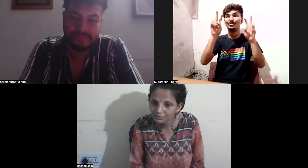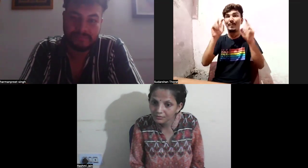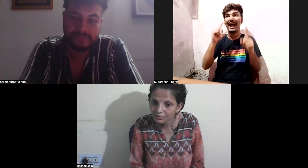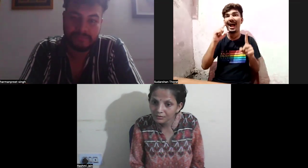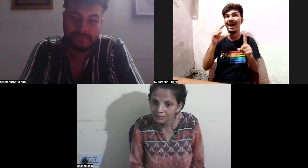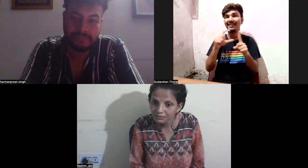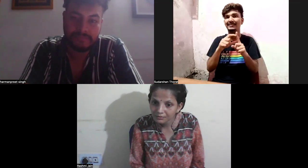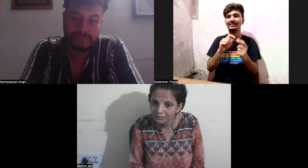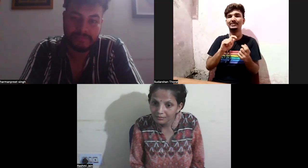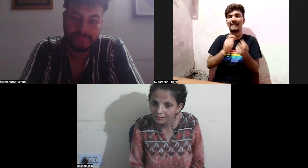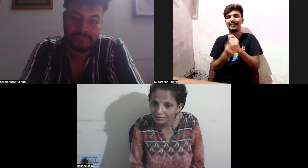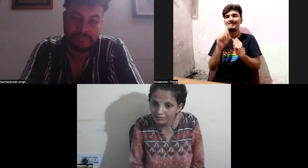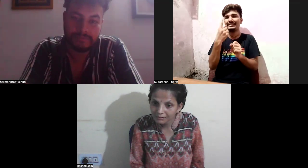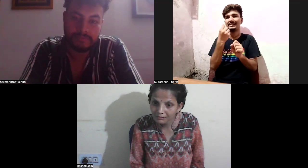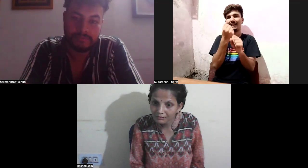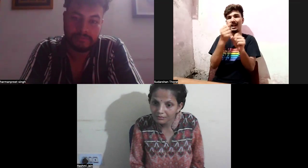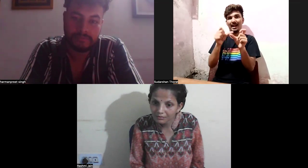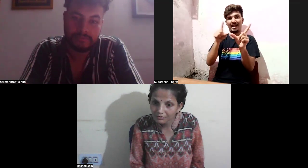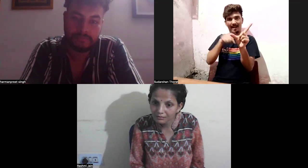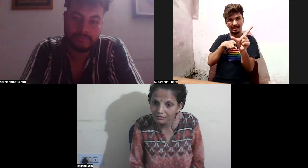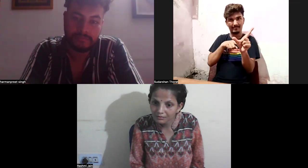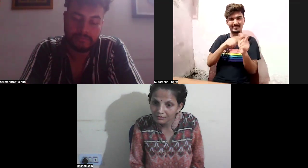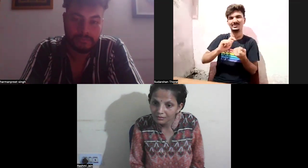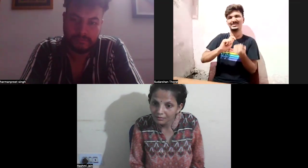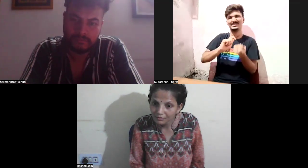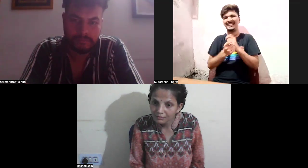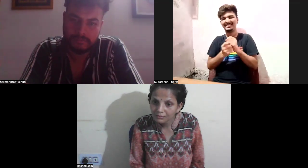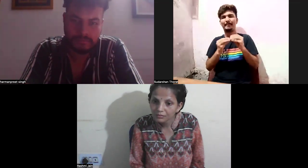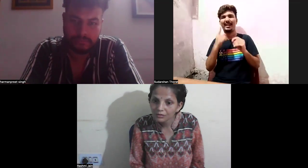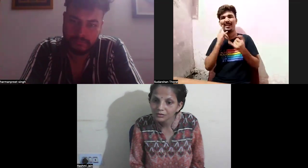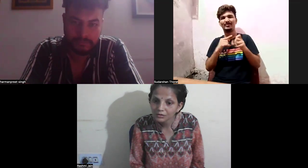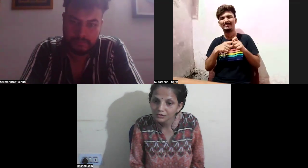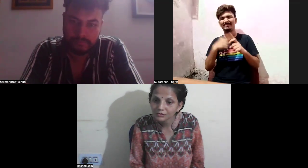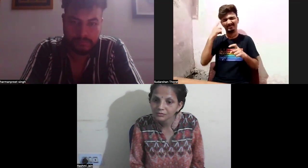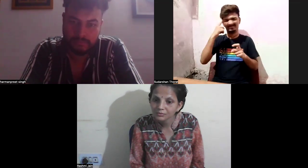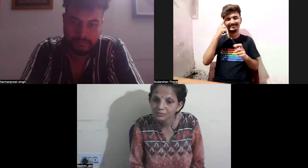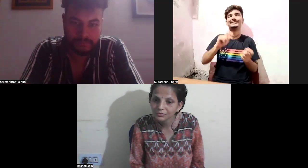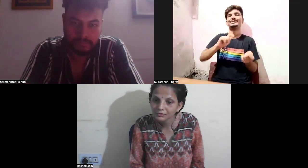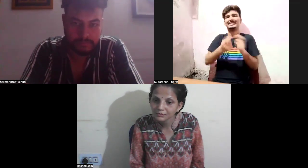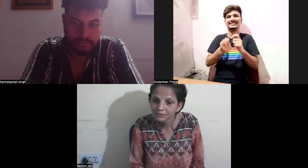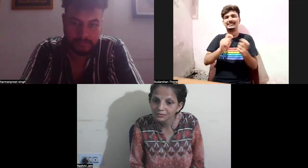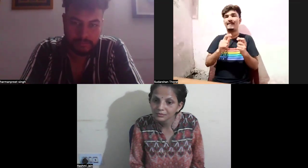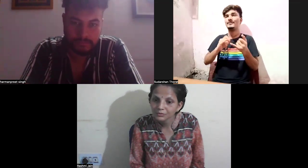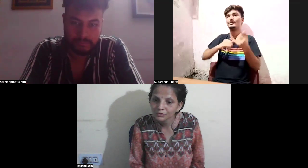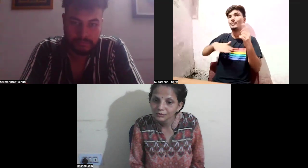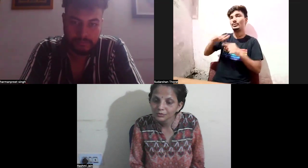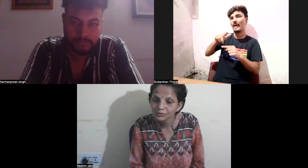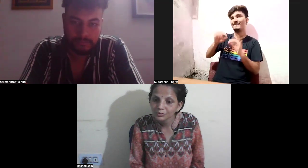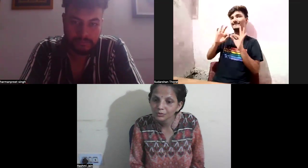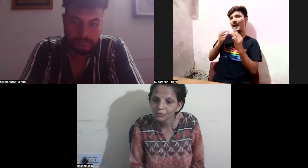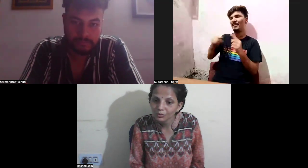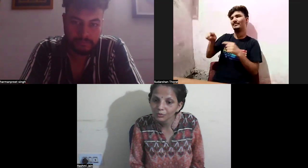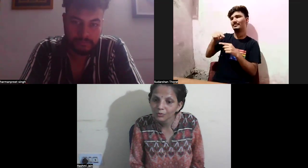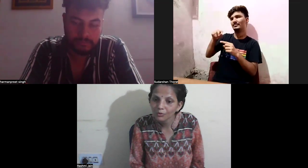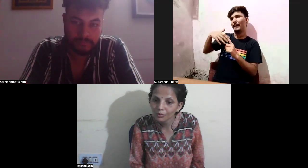Maybe some people who might be having a facial hairs, but they want to change their own identity, and they identify themselves as